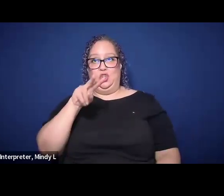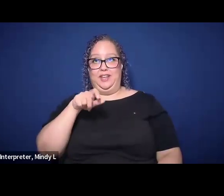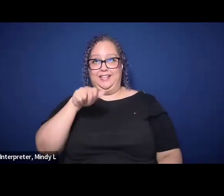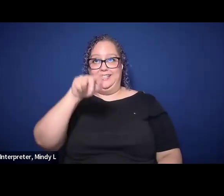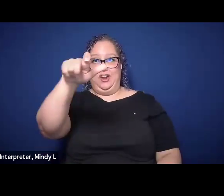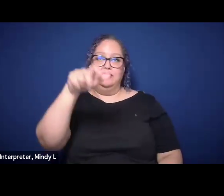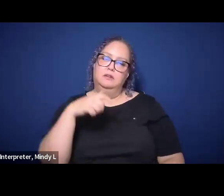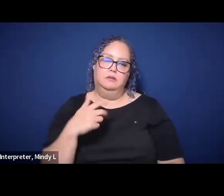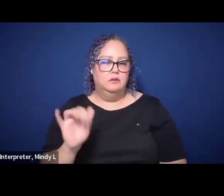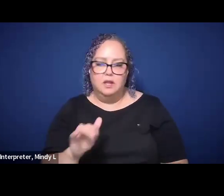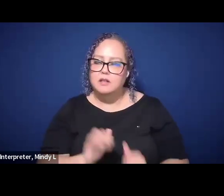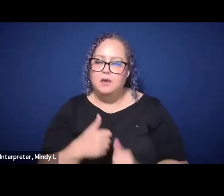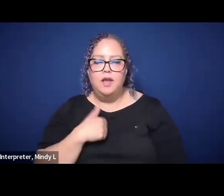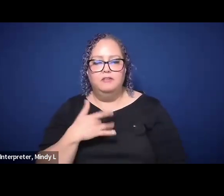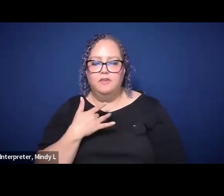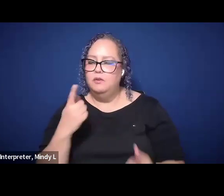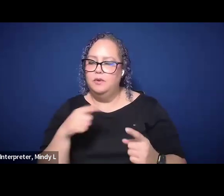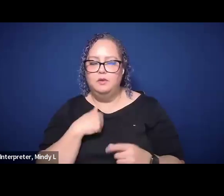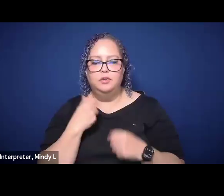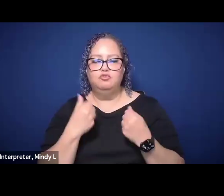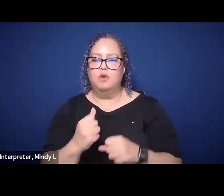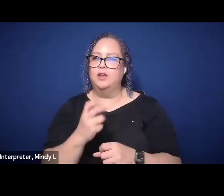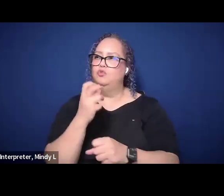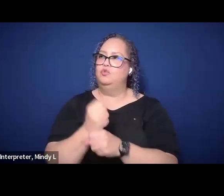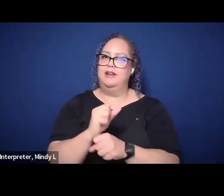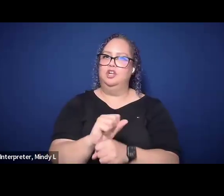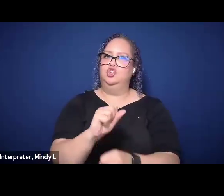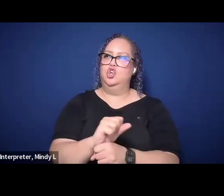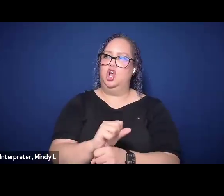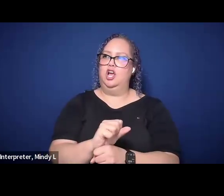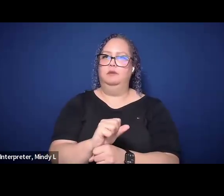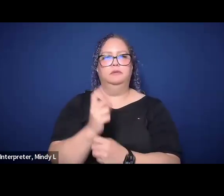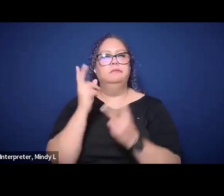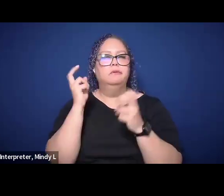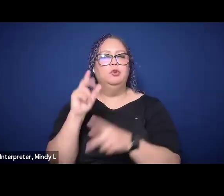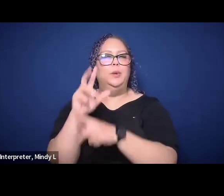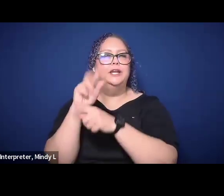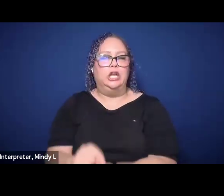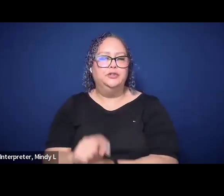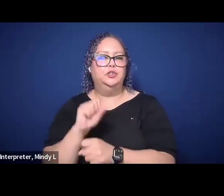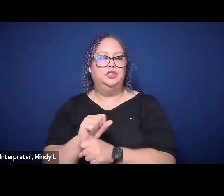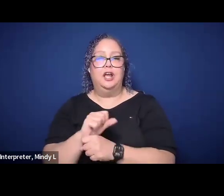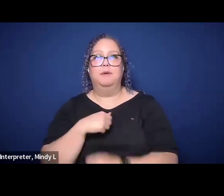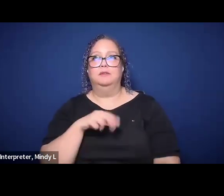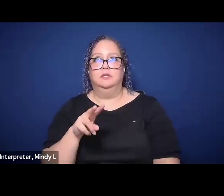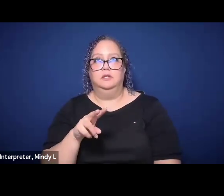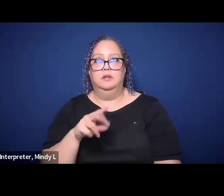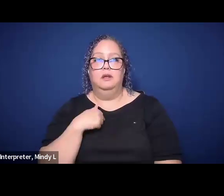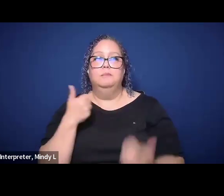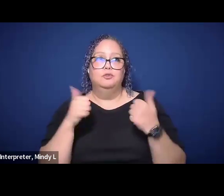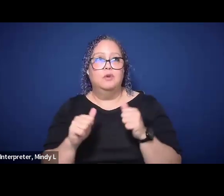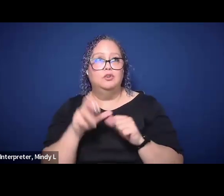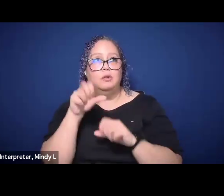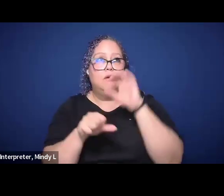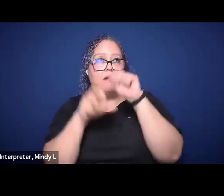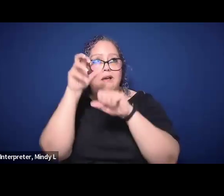to get a job in the traditional sphere after my disability. It's like, I'm trying to climb this corporate ladder, but I'm sitting